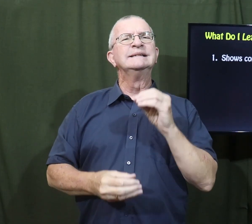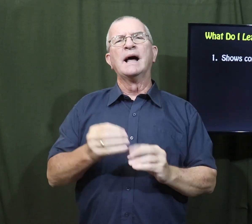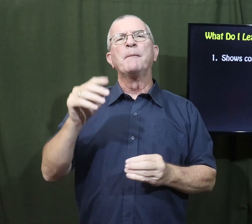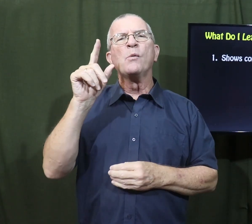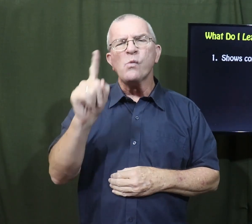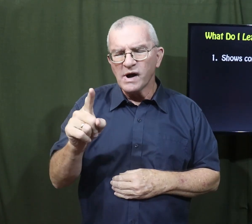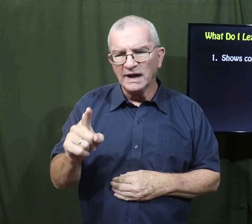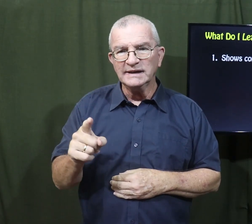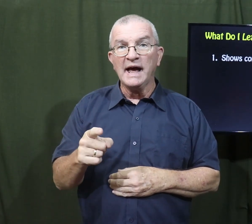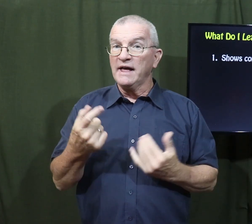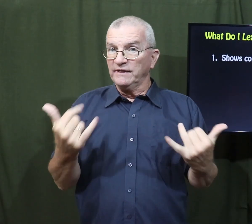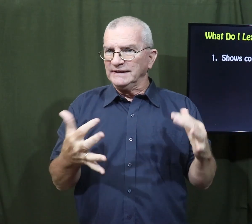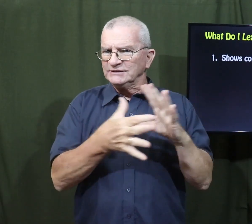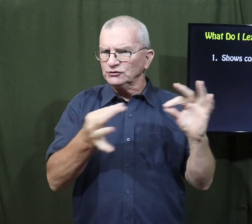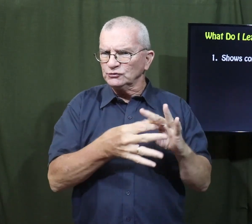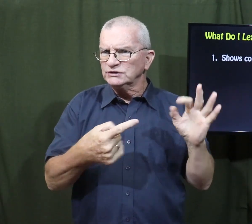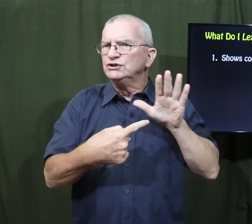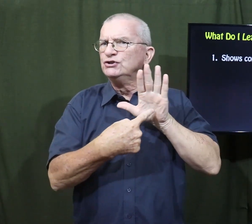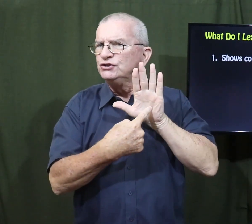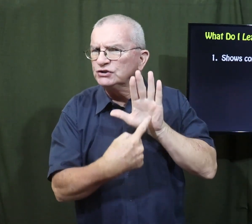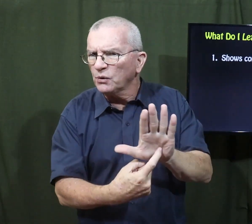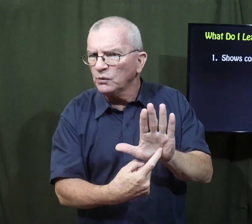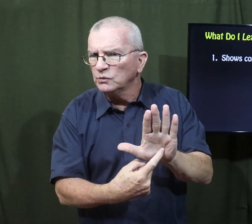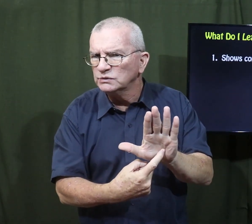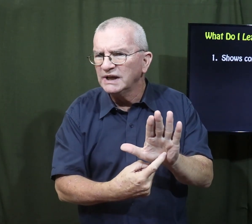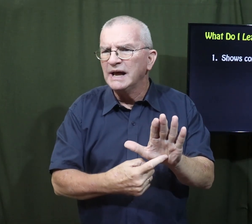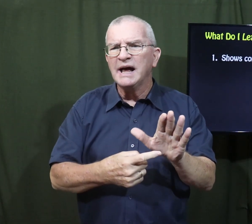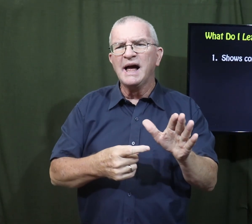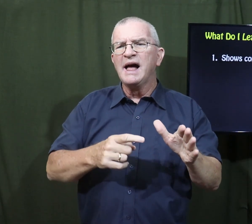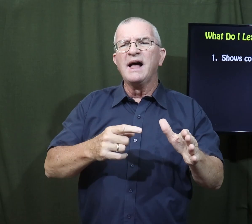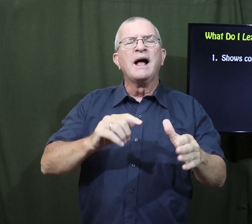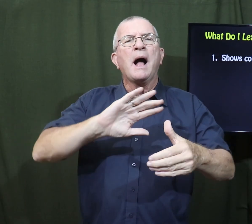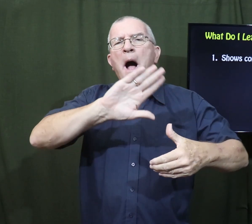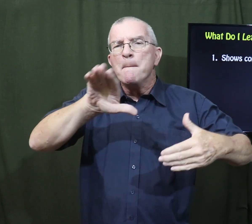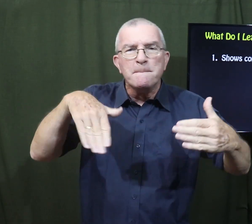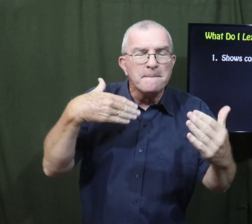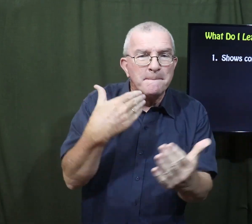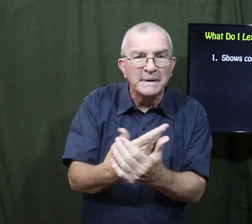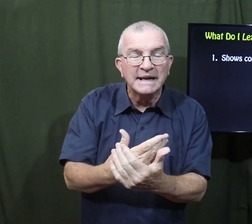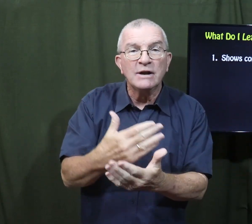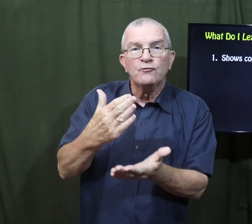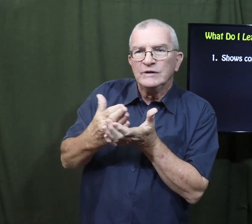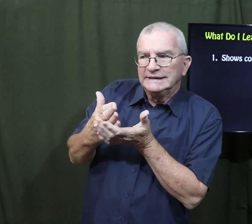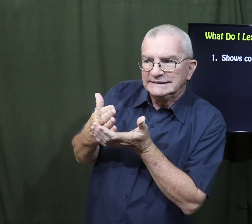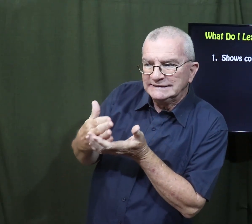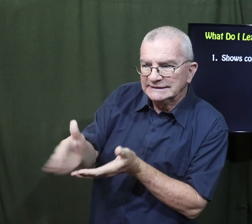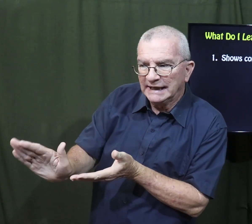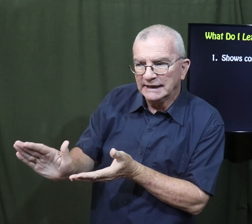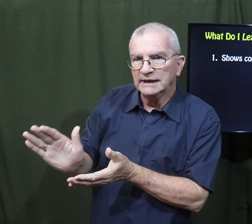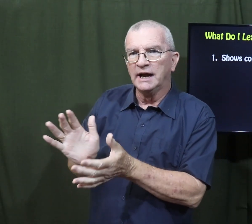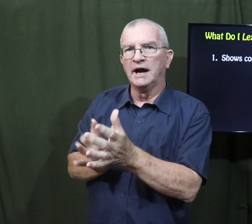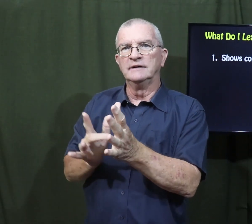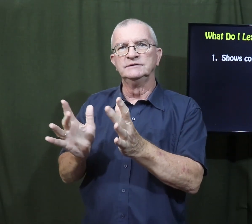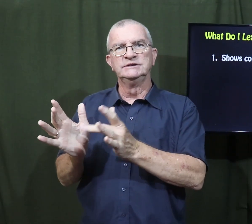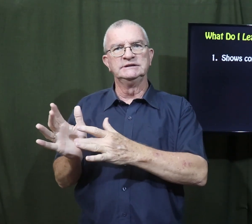Number one, the story shows complete rejection of